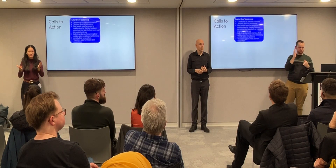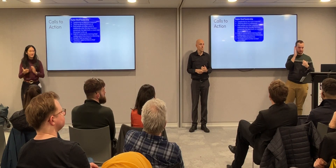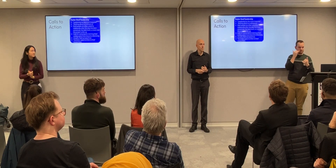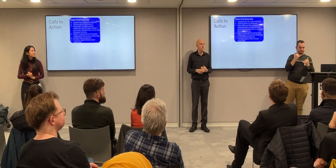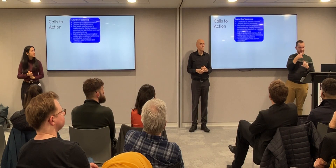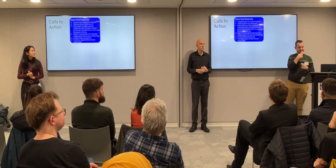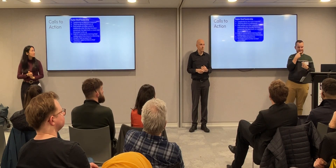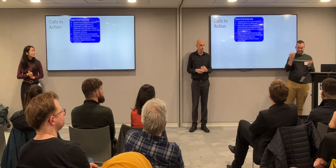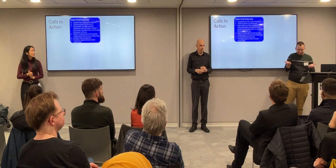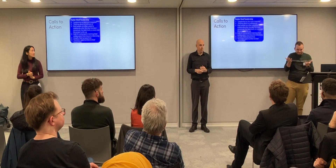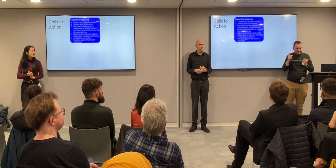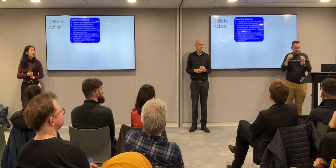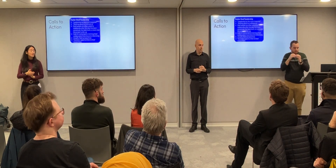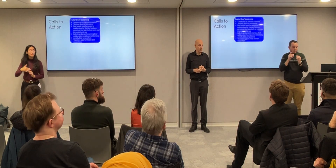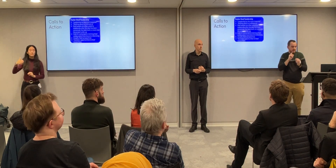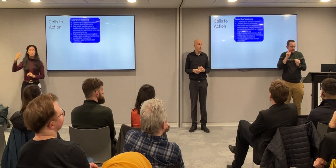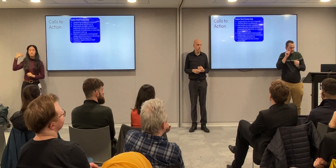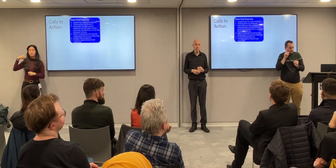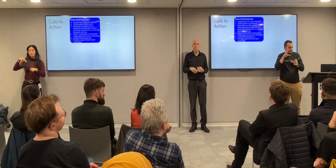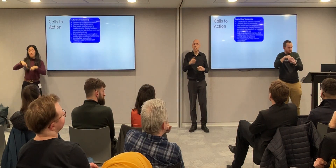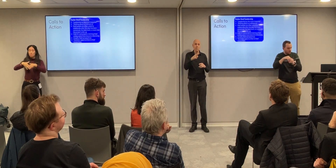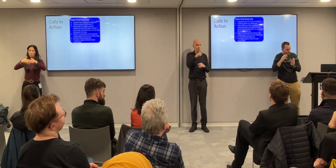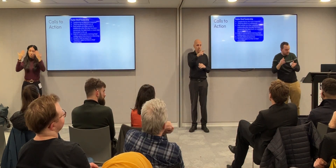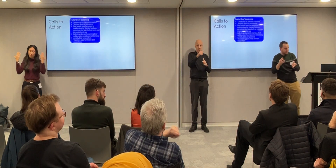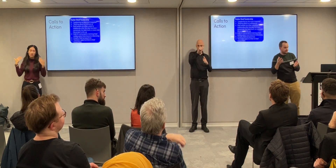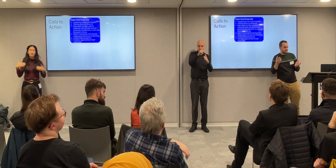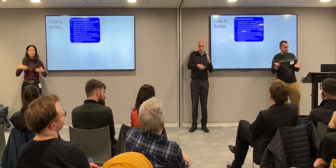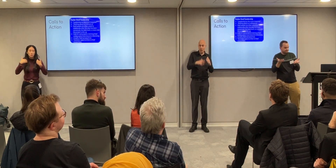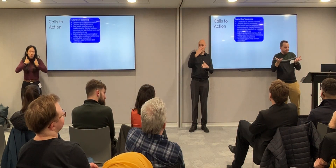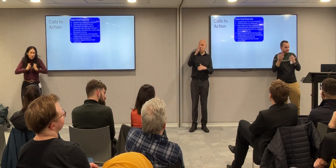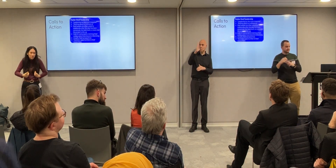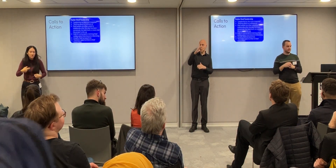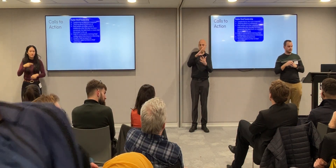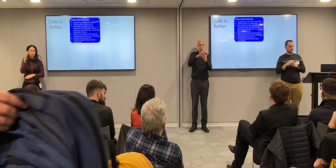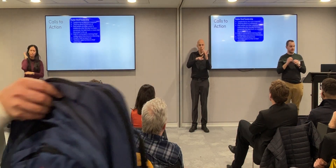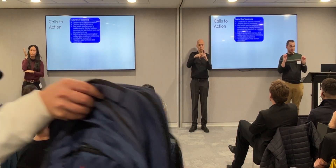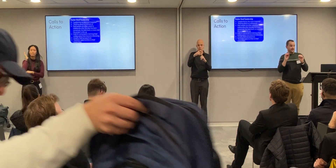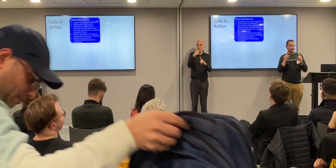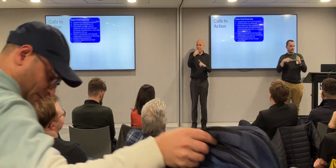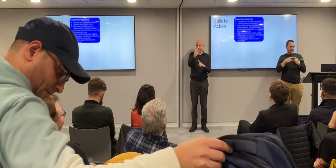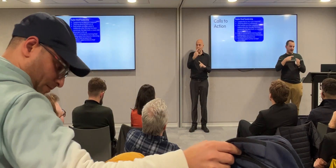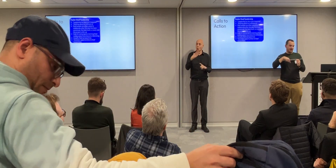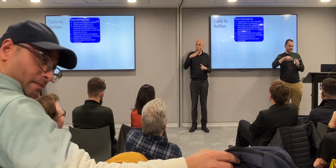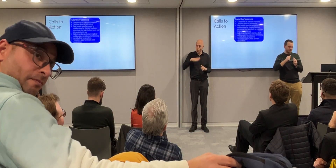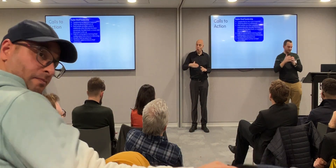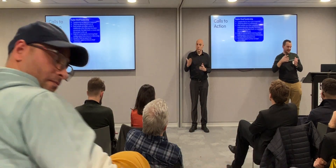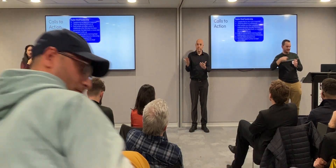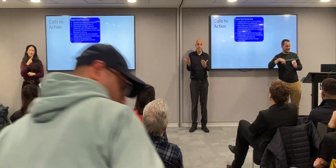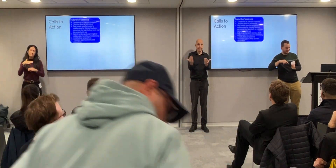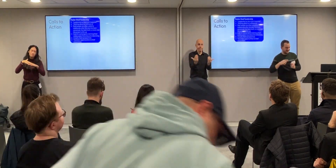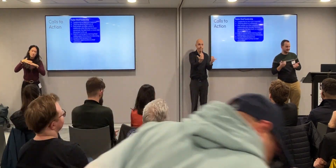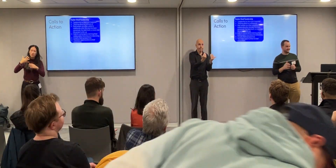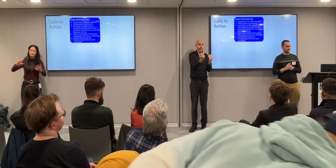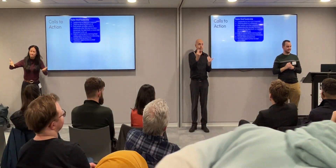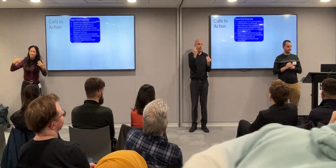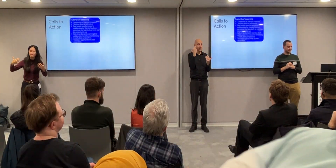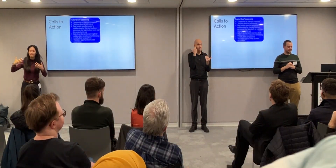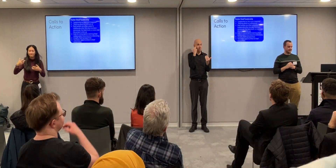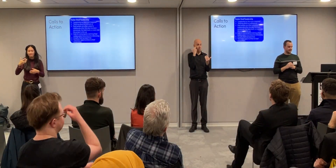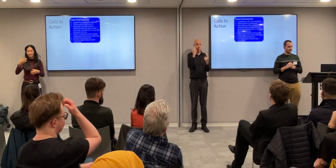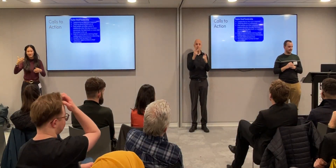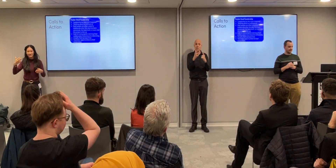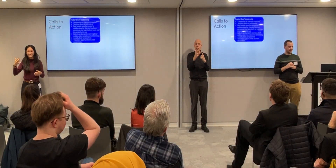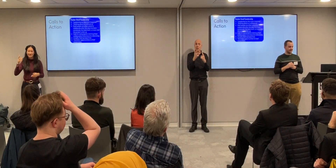Starting with Richard's presentation today, he said, we need more deaf involvement. Nothing about us without